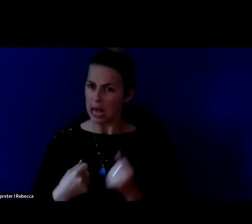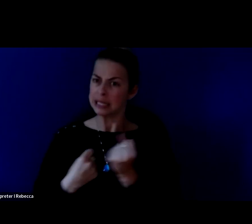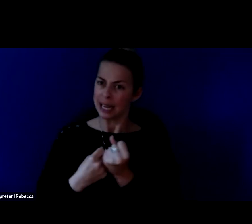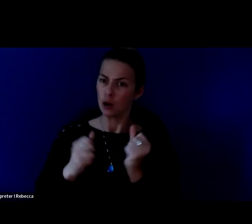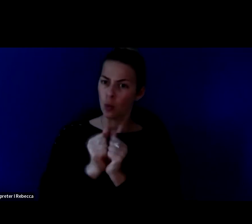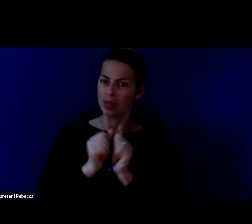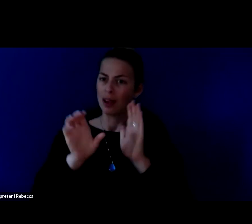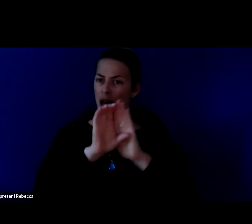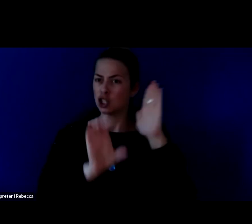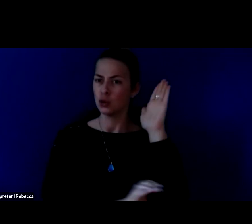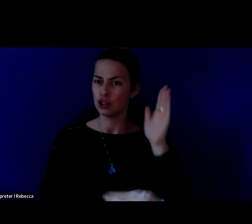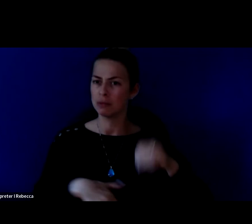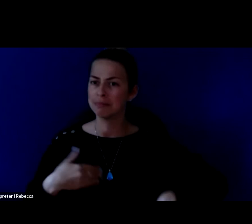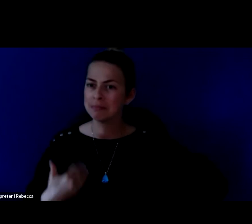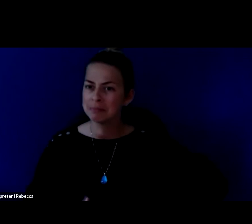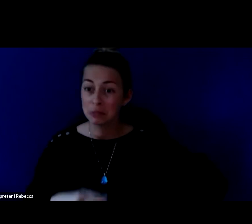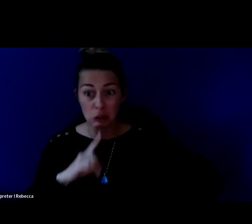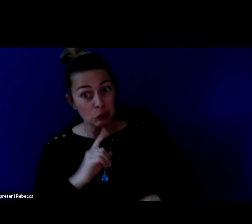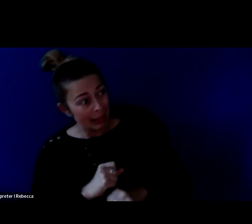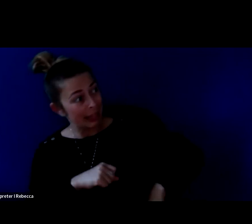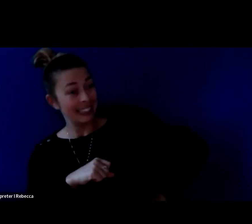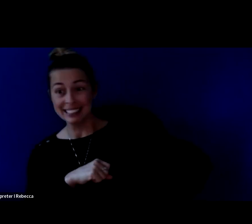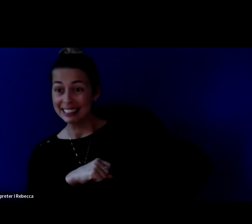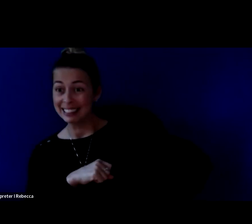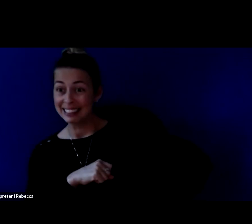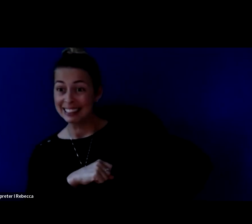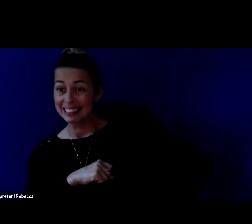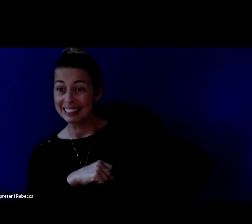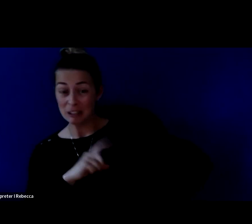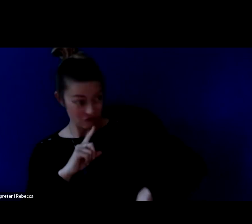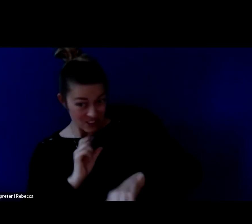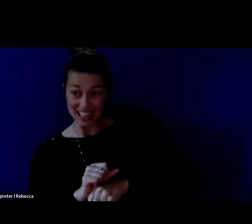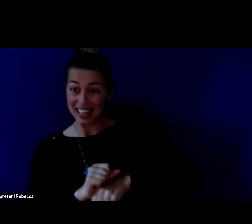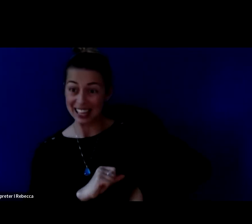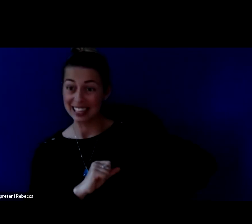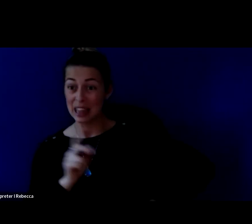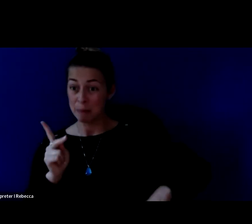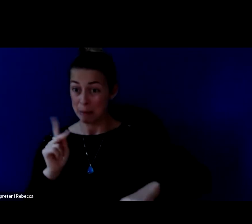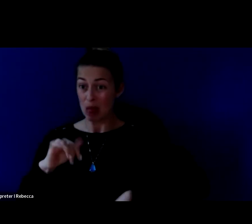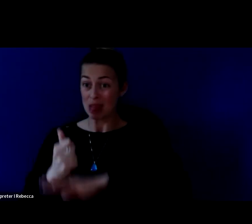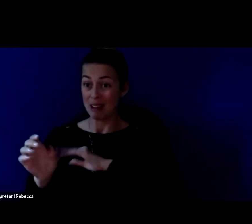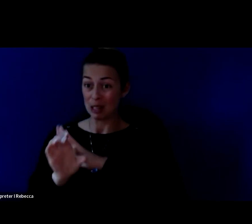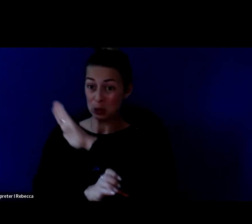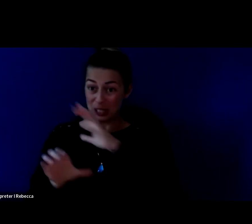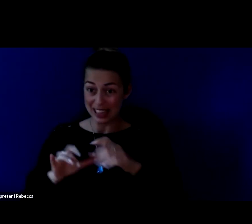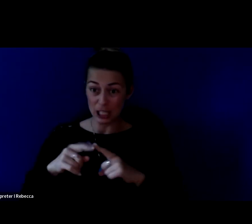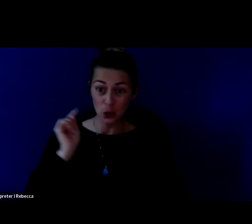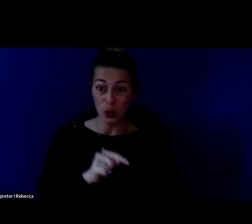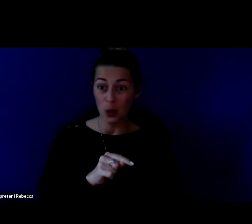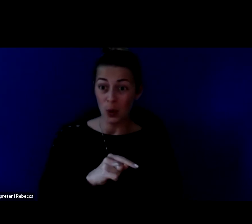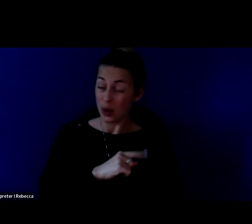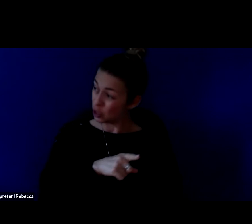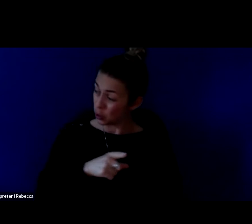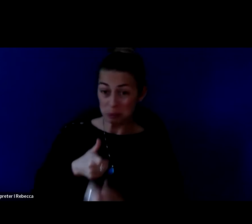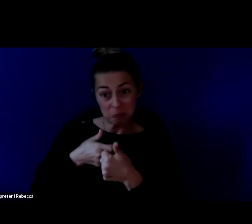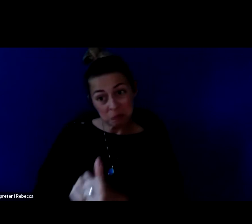Constitution, right? Really? I mean, your people did this constitutional government enslaving your people. It says that you're not even a person and you